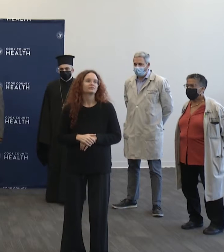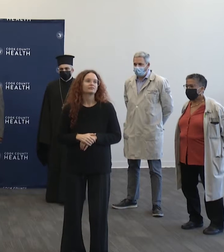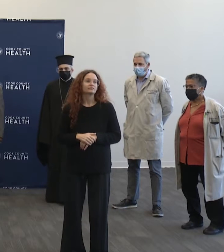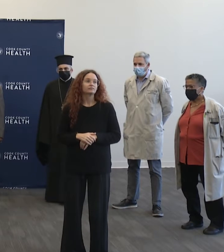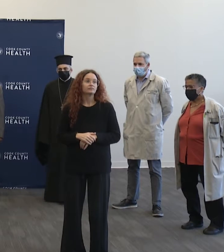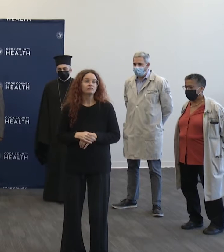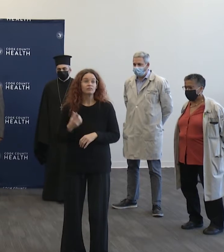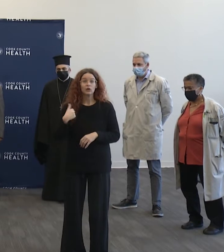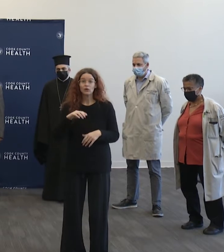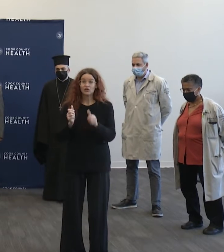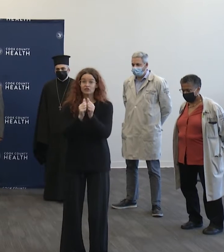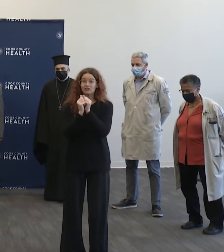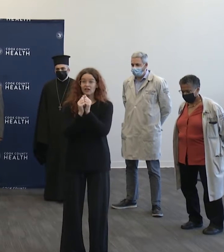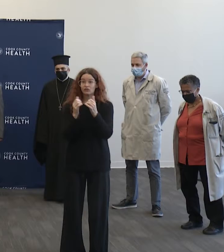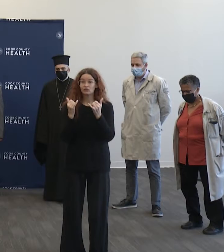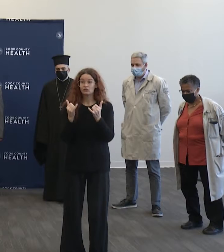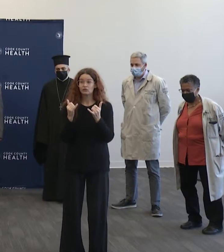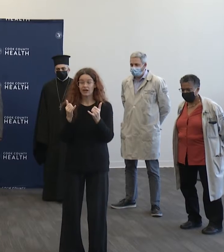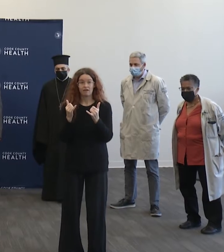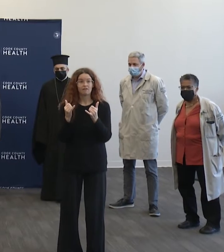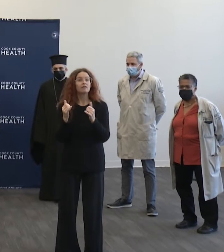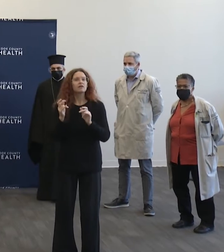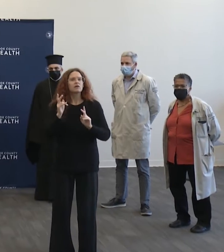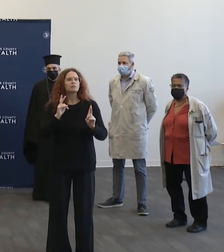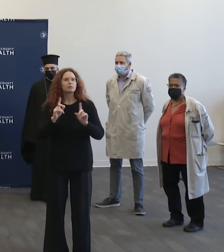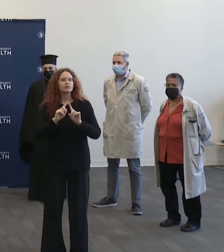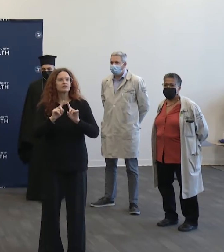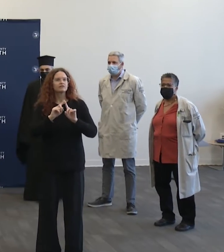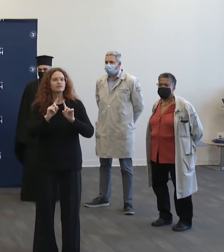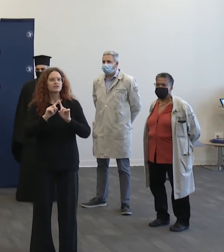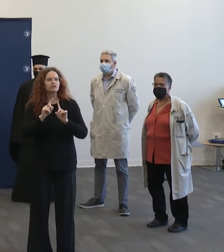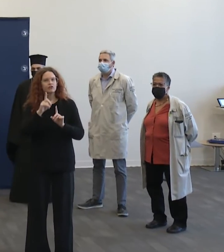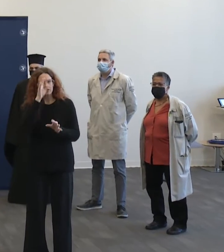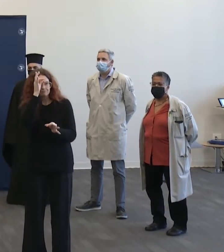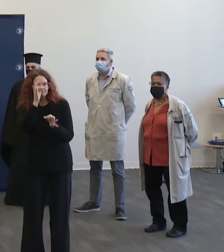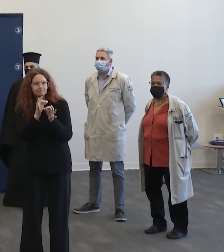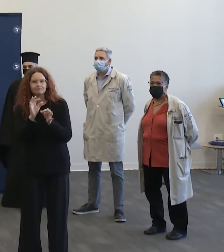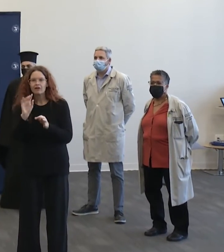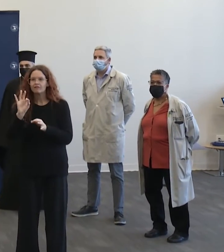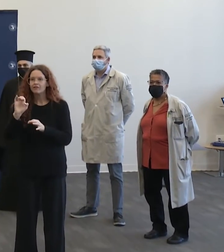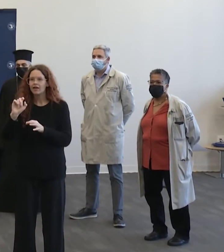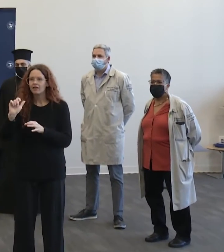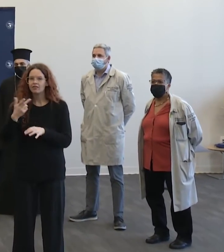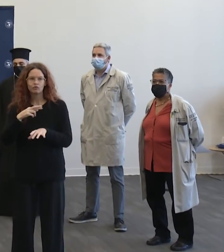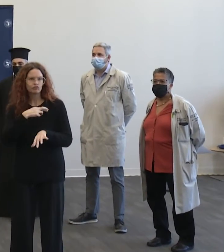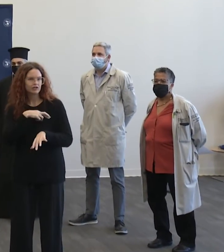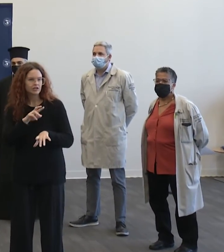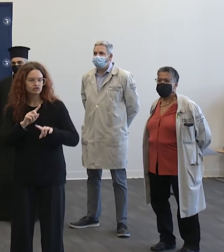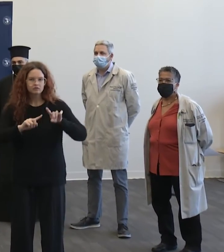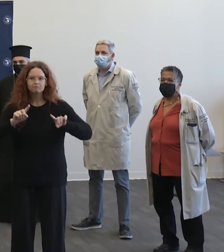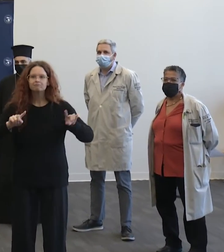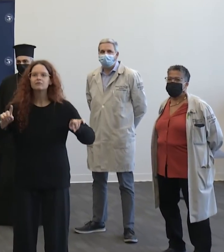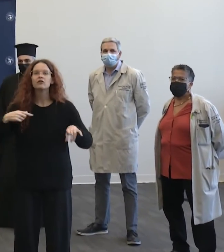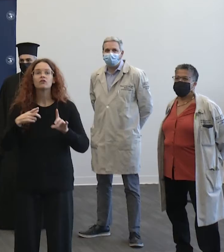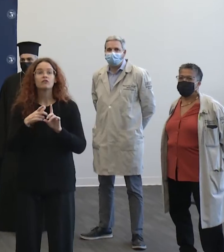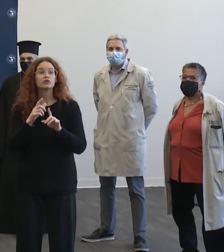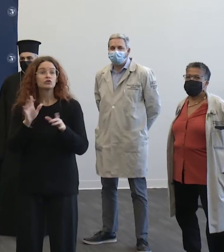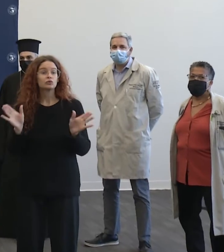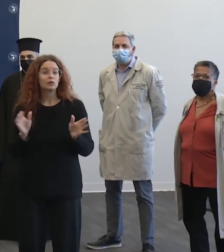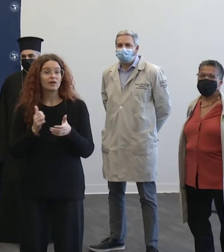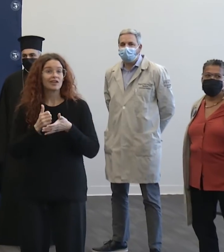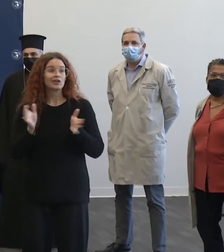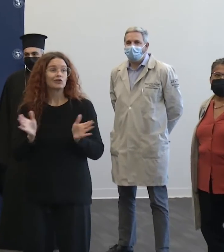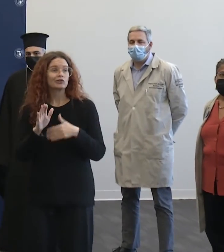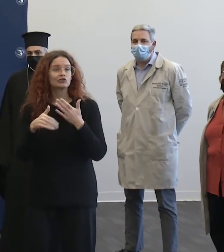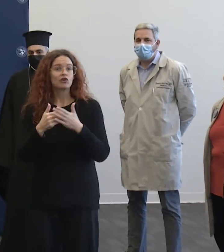We're coming together today as people of different faiths to encourage all residents of Cook County to get